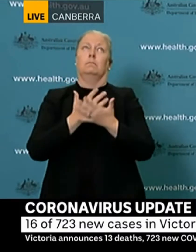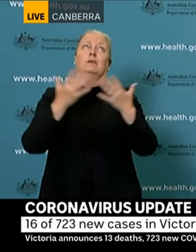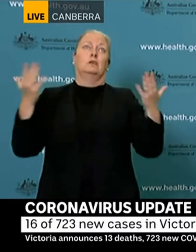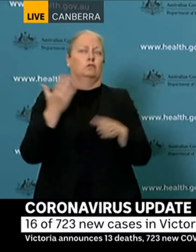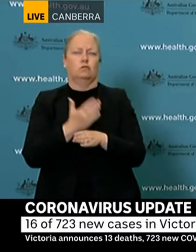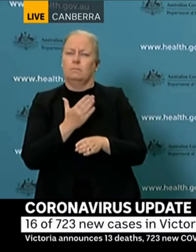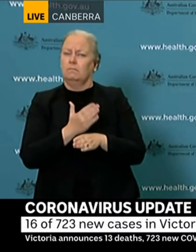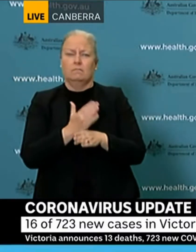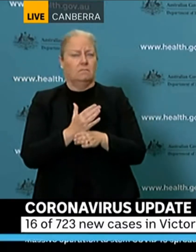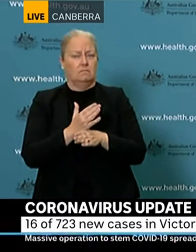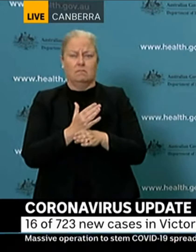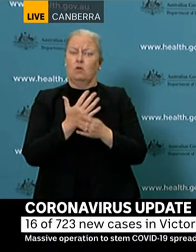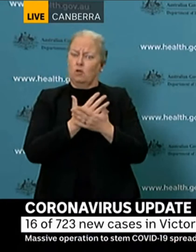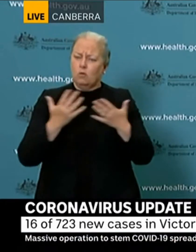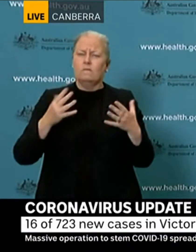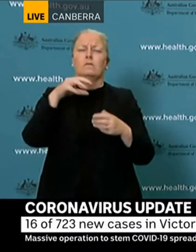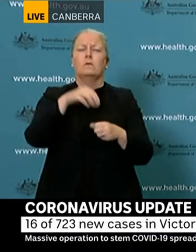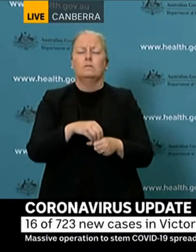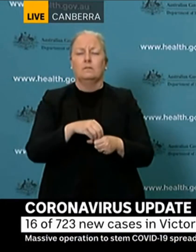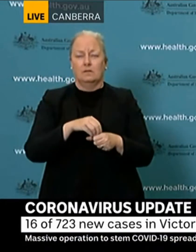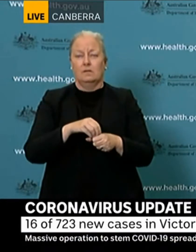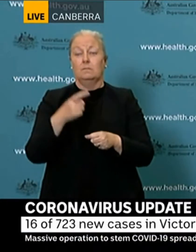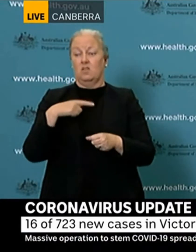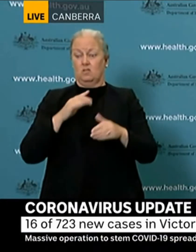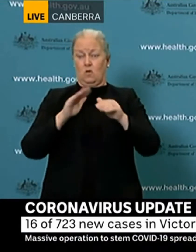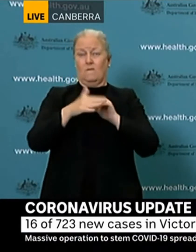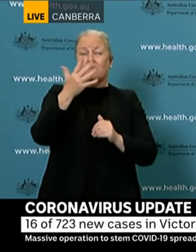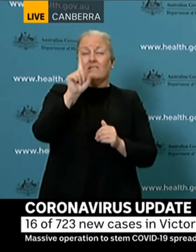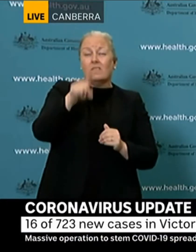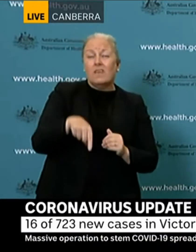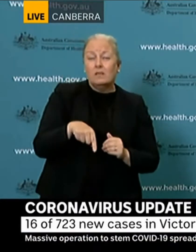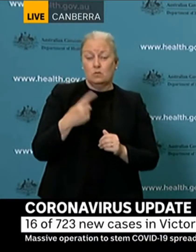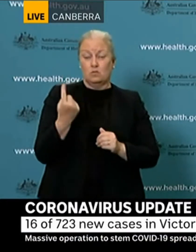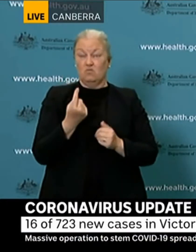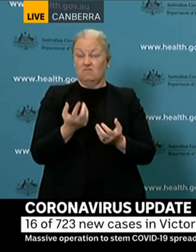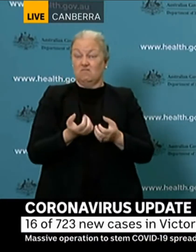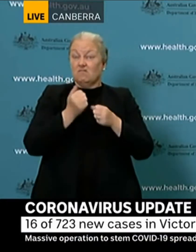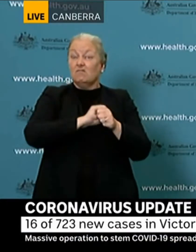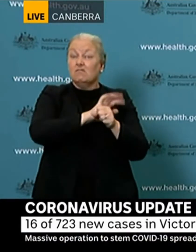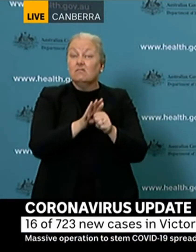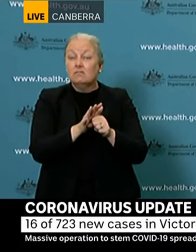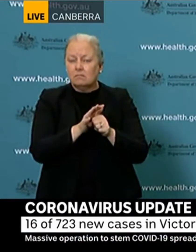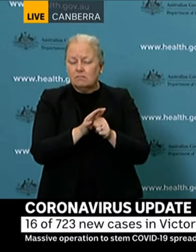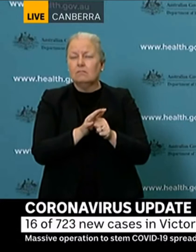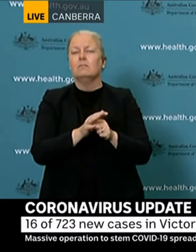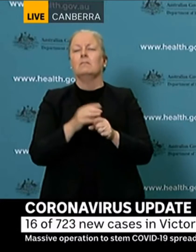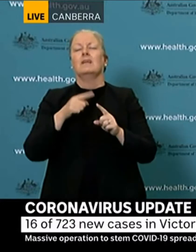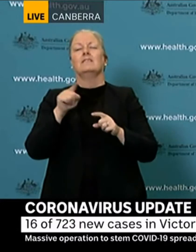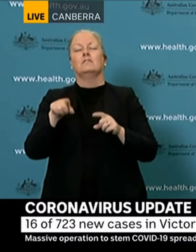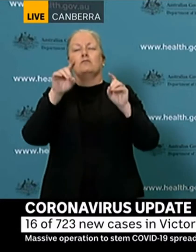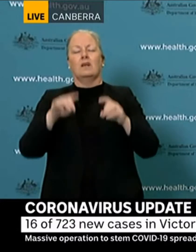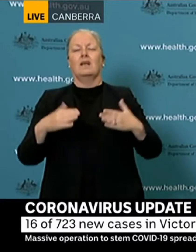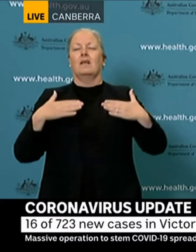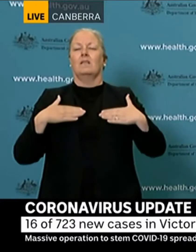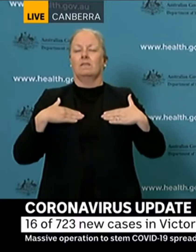When you think about the number of active cases now, over 5,000, it was reported today on an Australian Health Protection Committee meeting